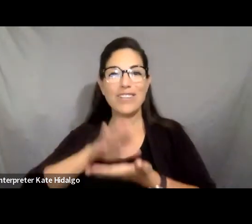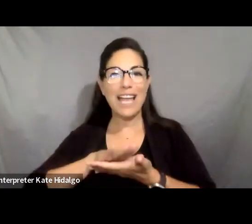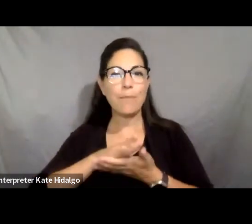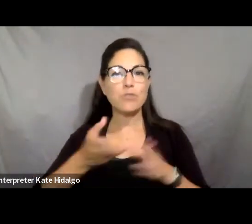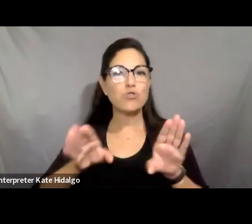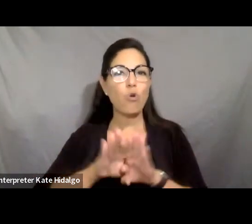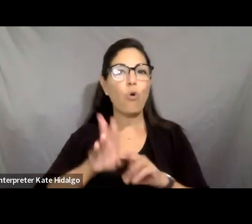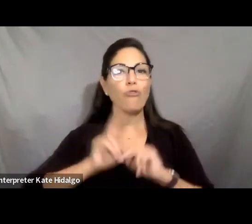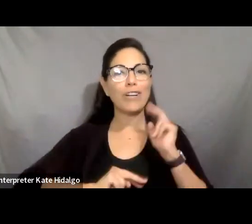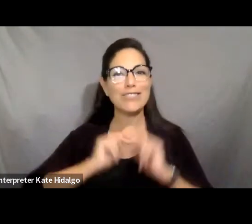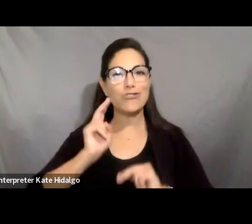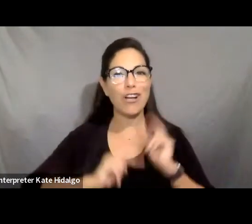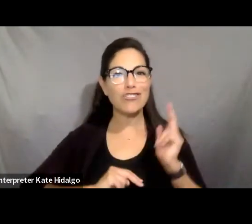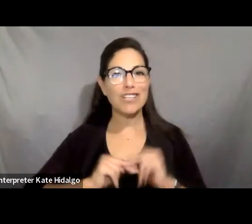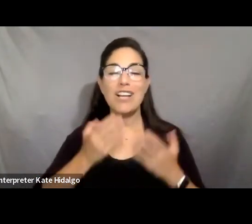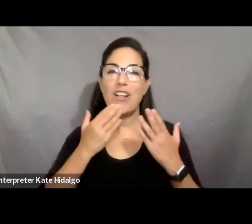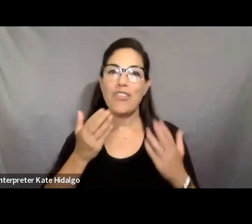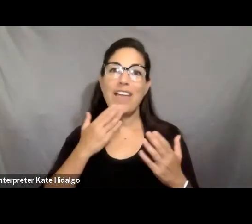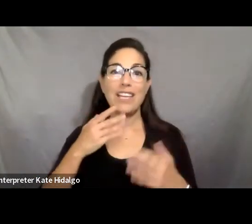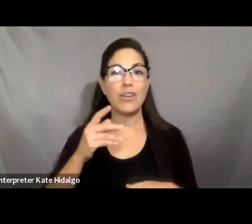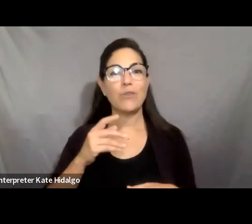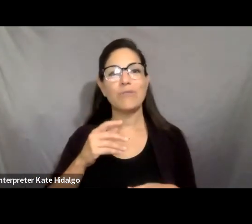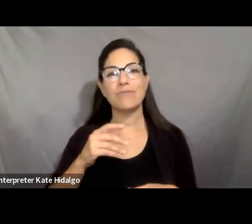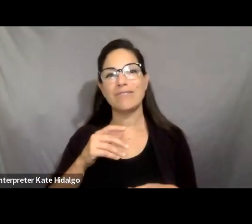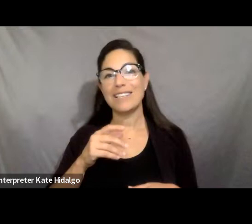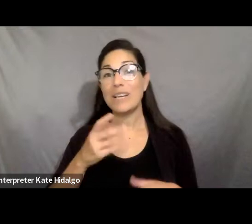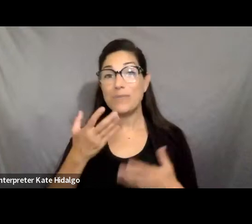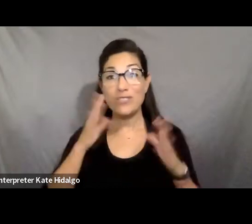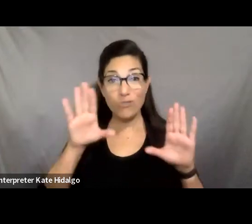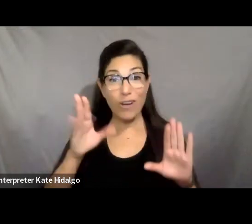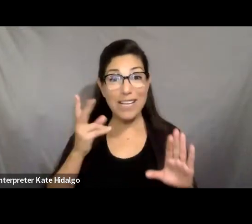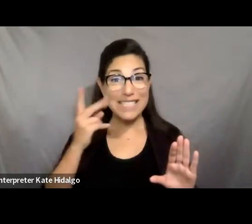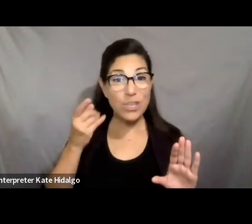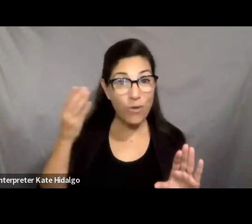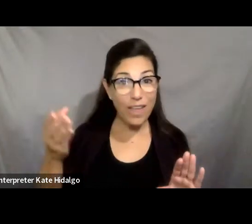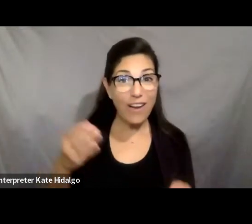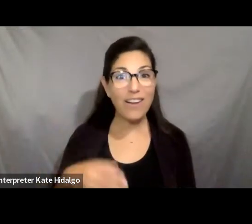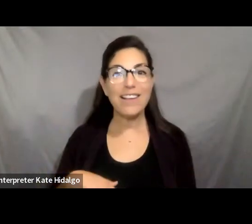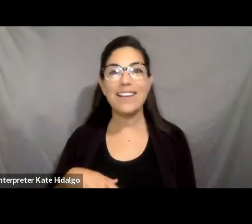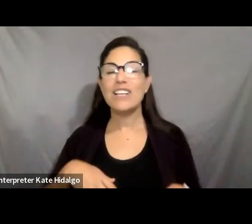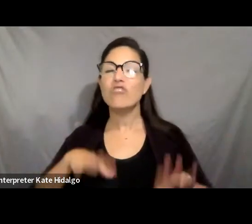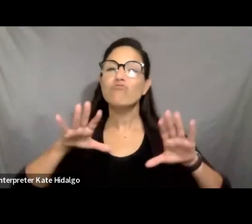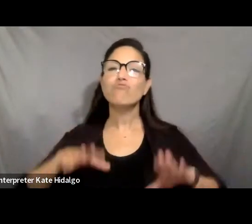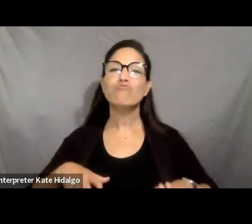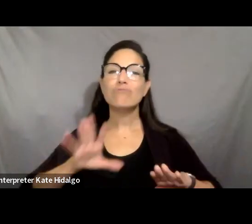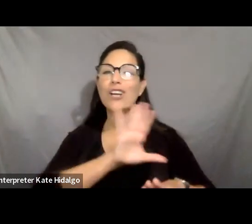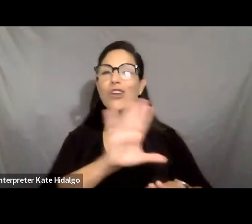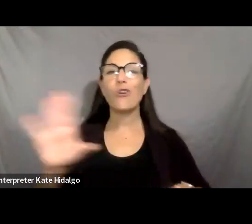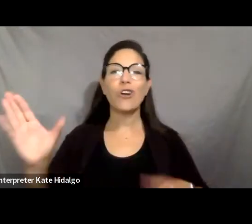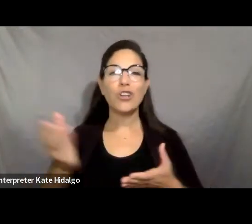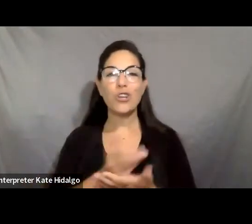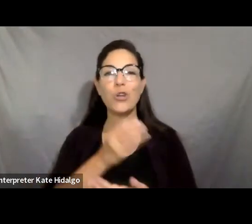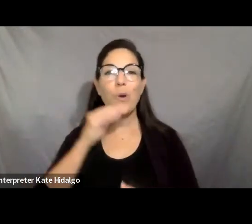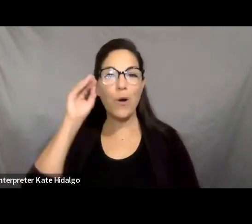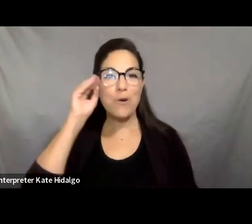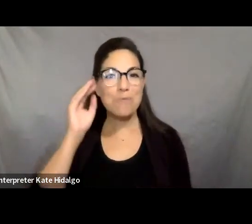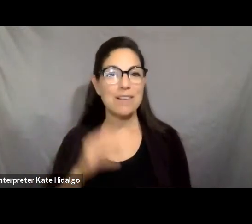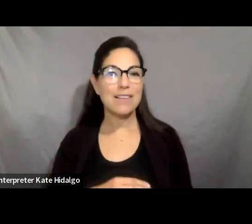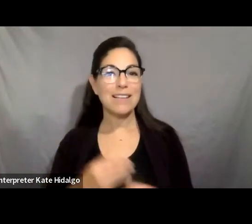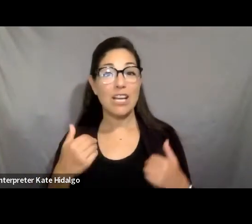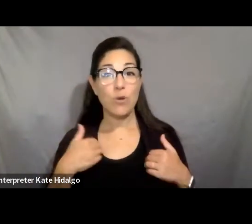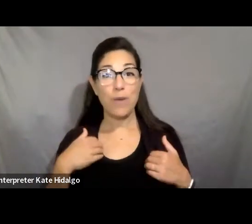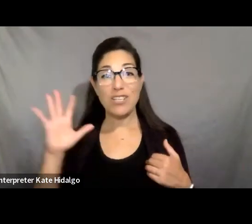for construction. And so thank you, Trustee Land. It's great to see you there getting settled in your new home. And we